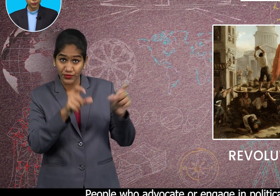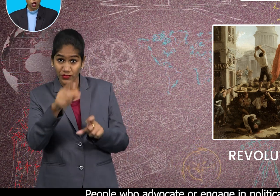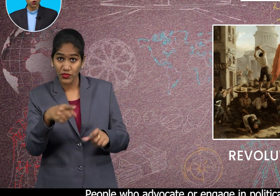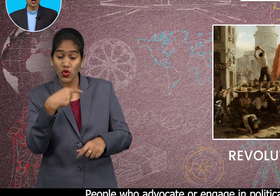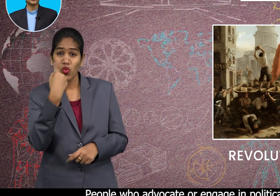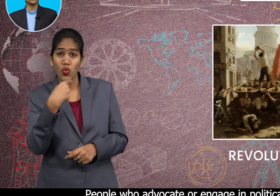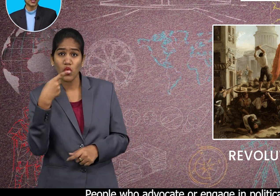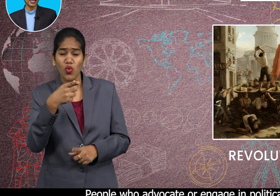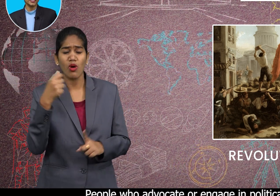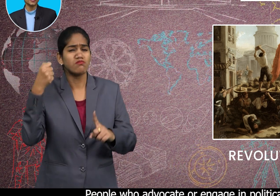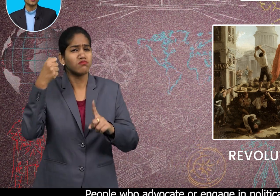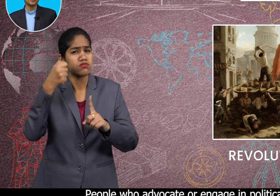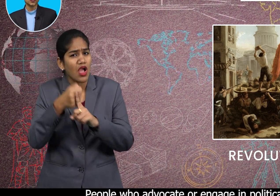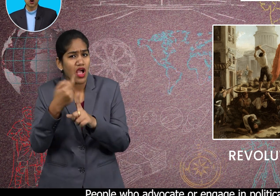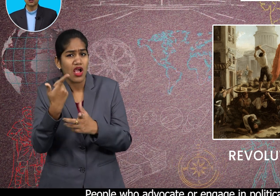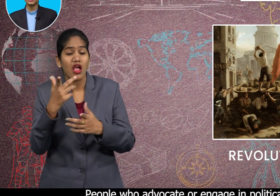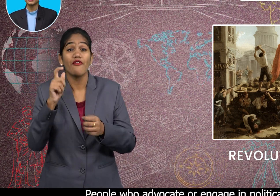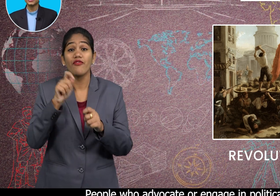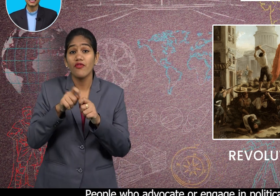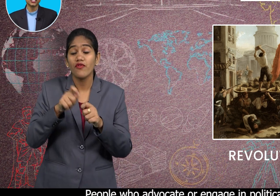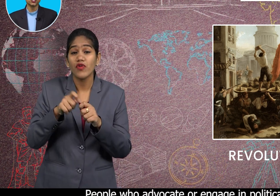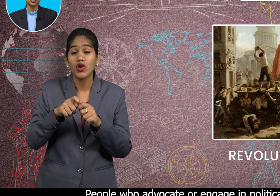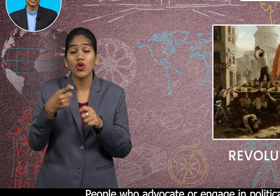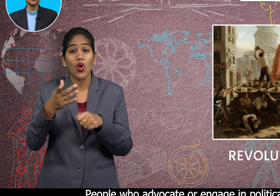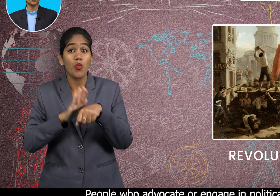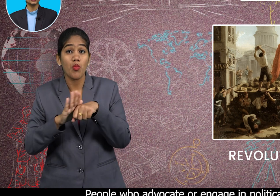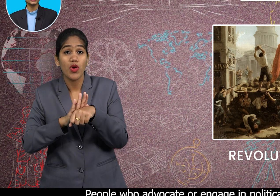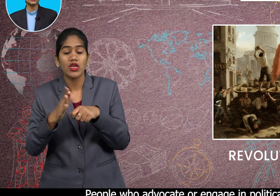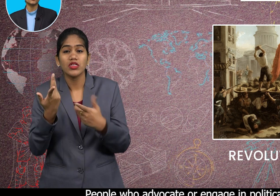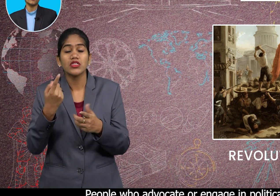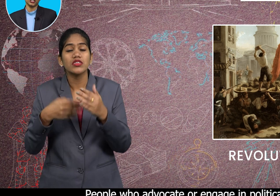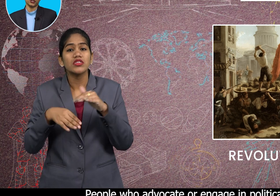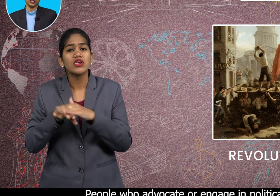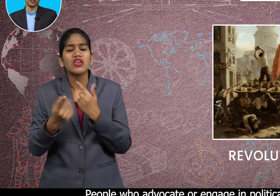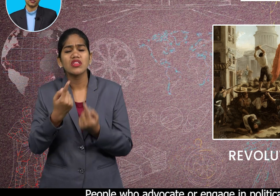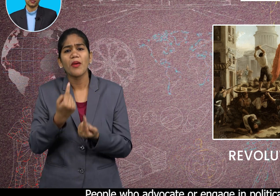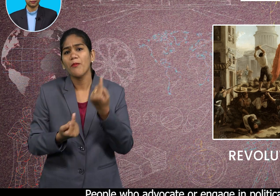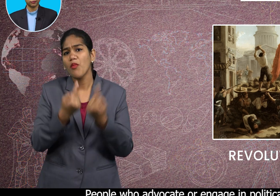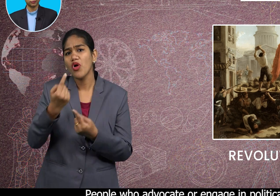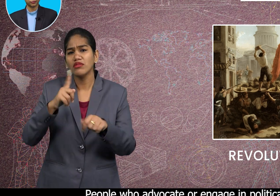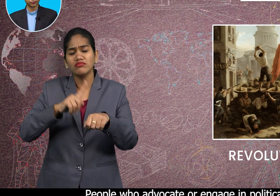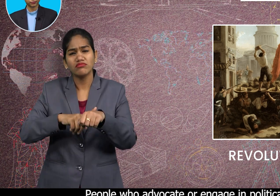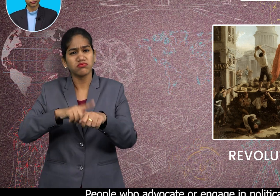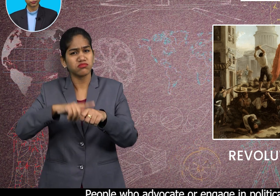people who advocate or engage in political revolution.